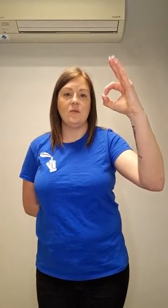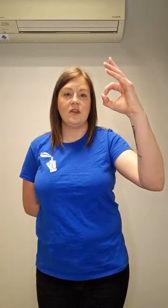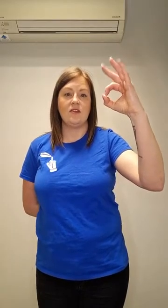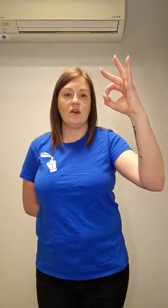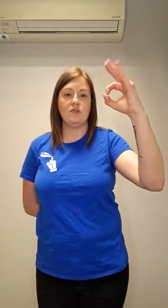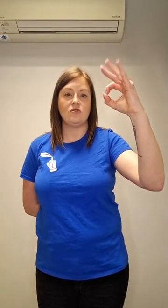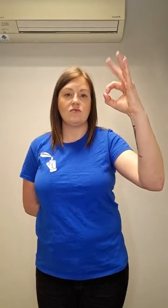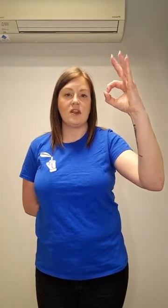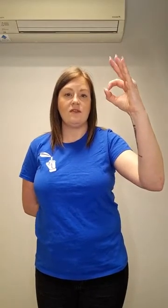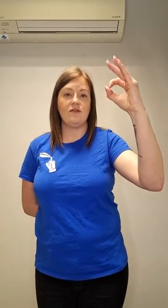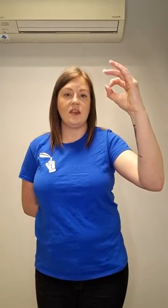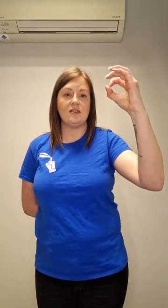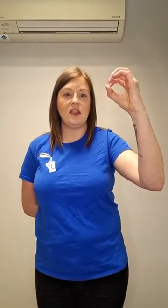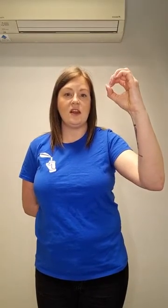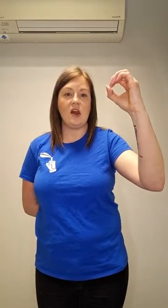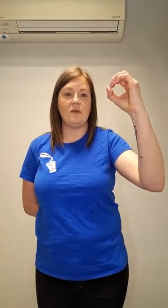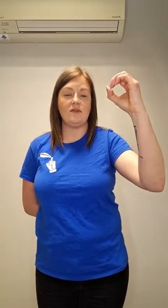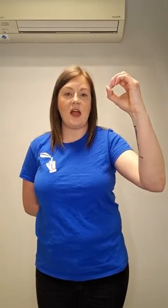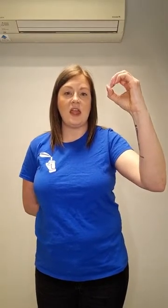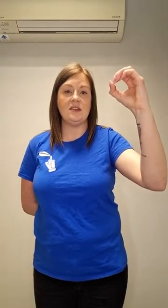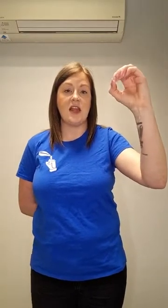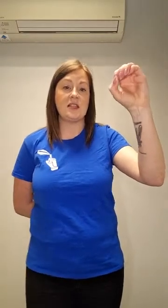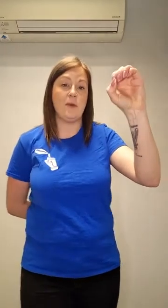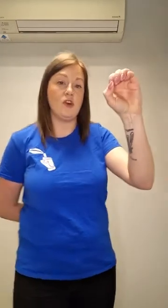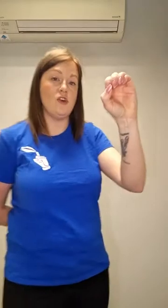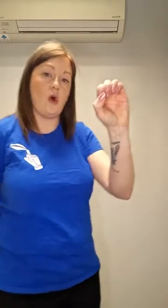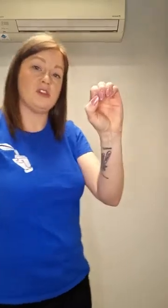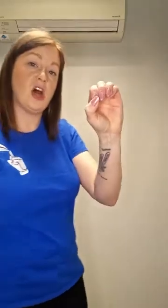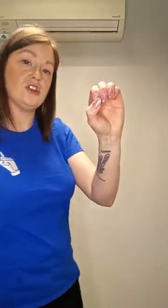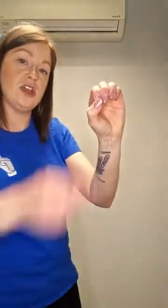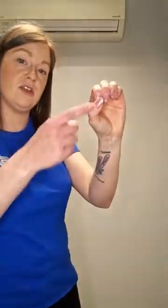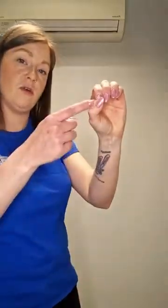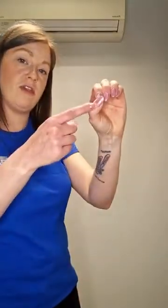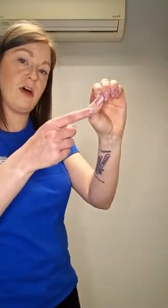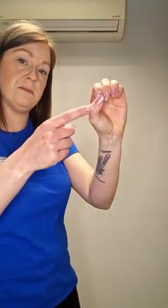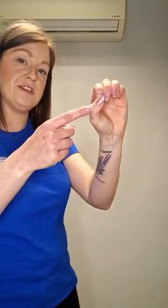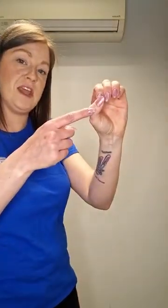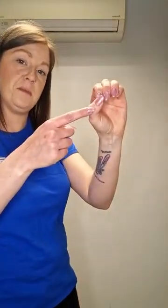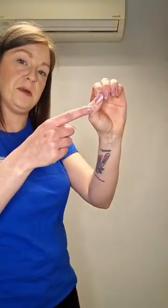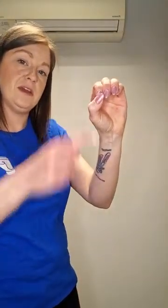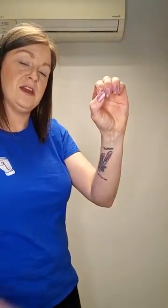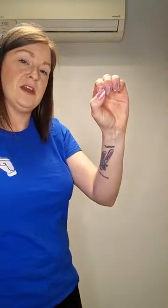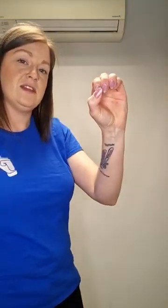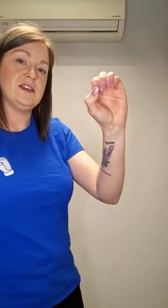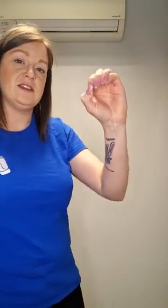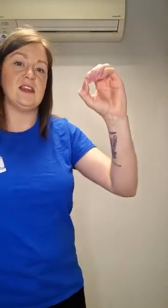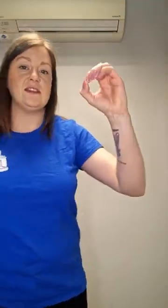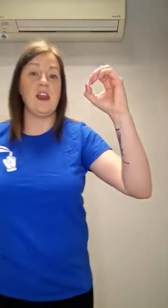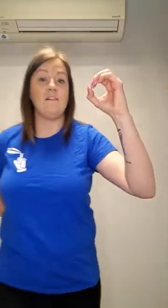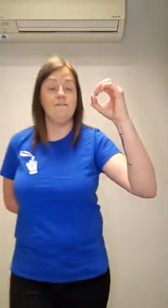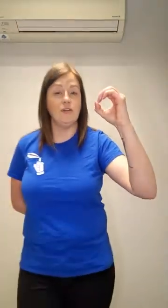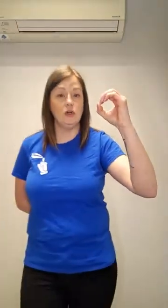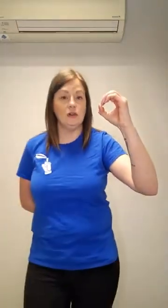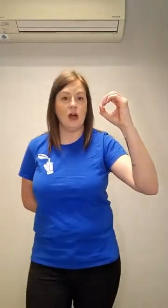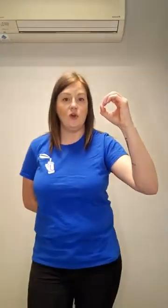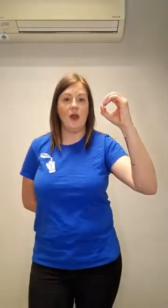Bringing those 3 fingers in line with that index but not touching your thumb tip. This is then a full O